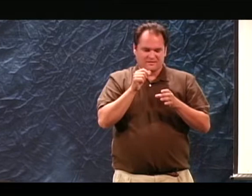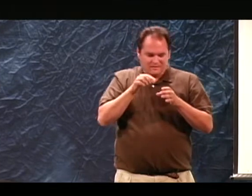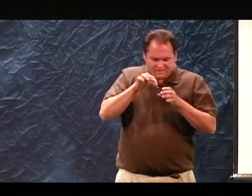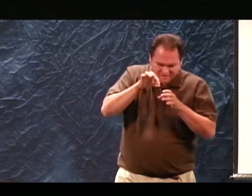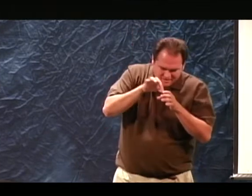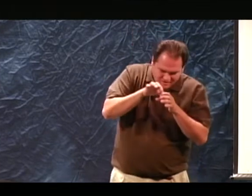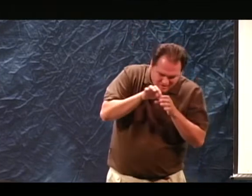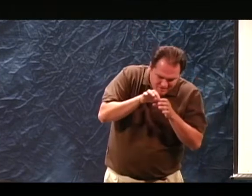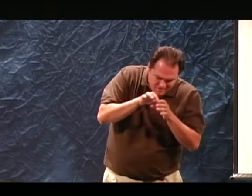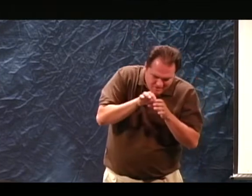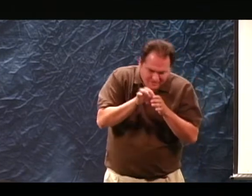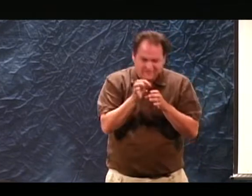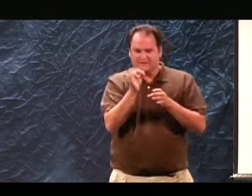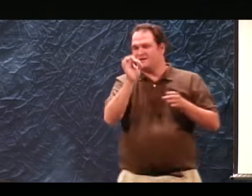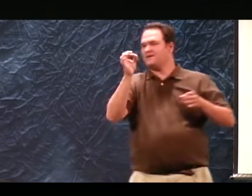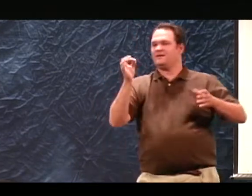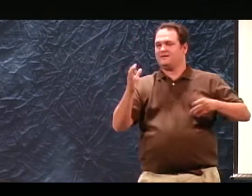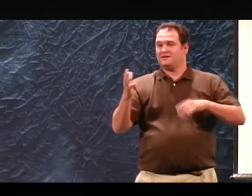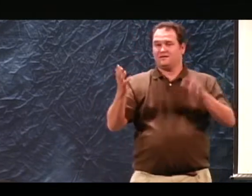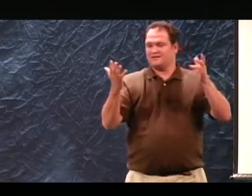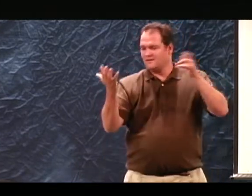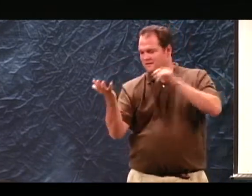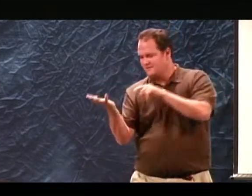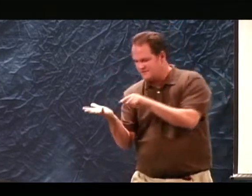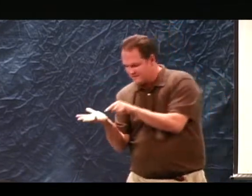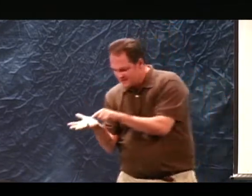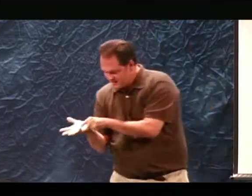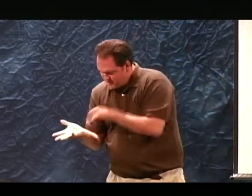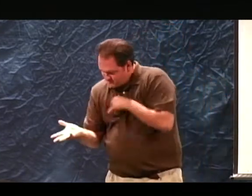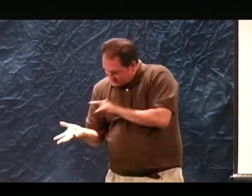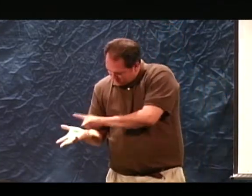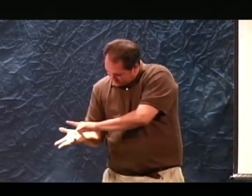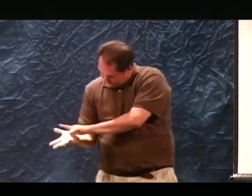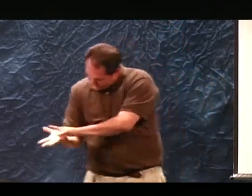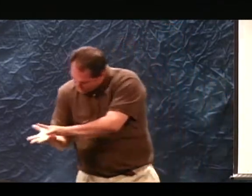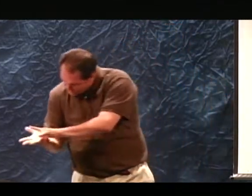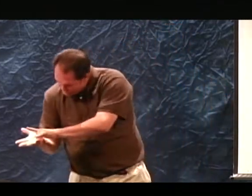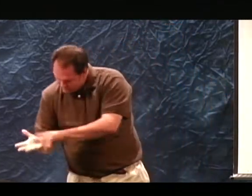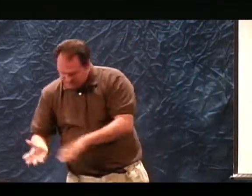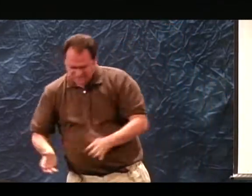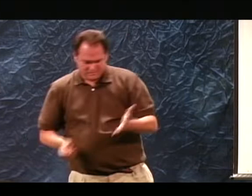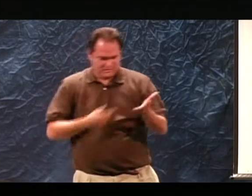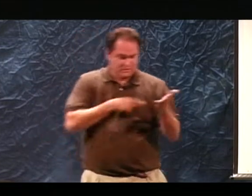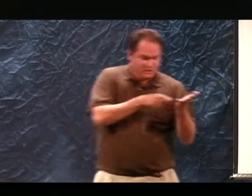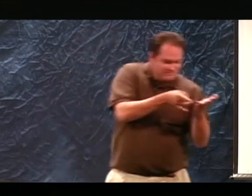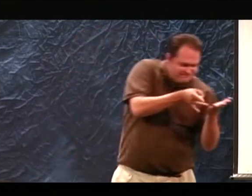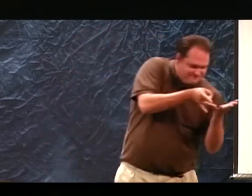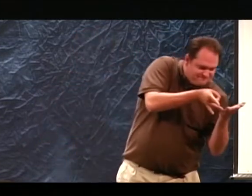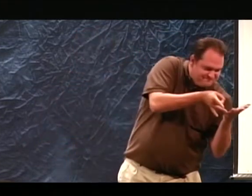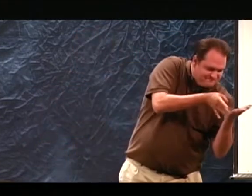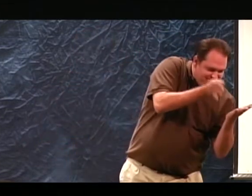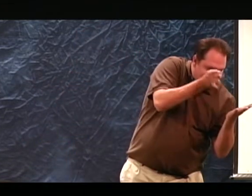the body it's not just a piece of the body that he loves